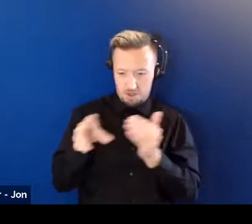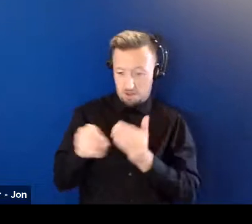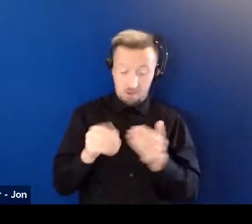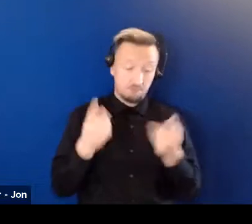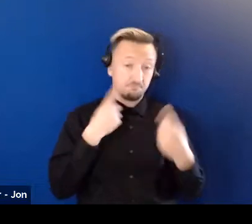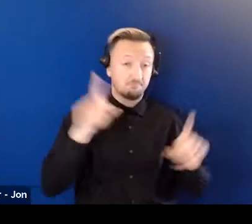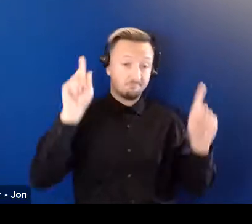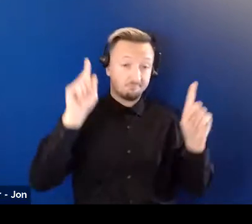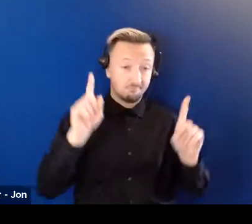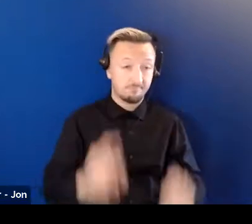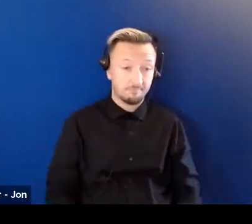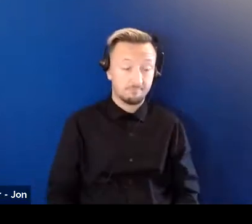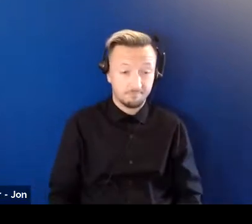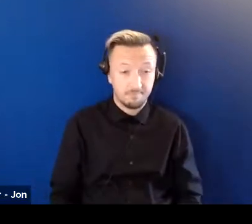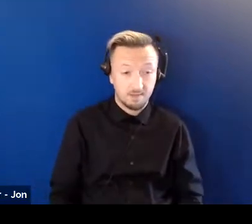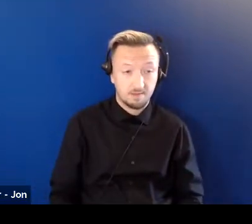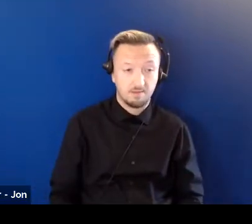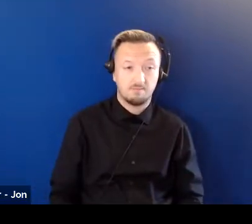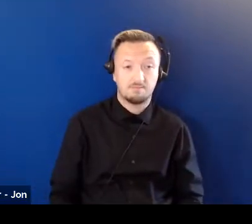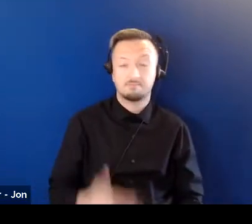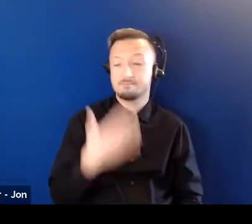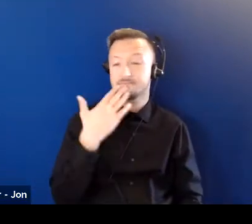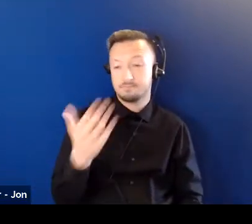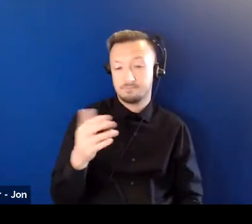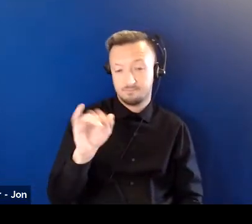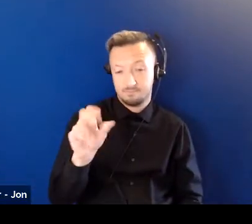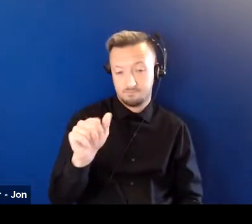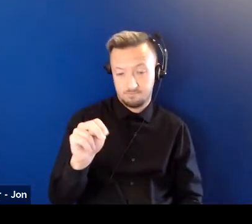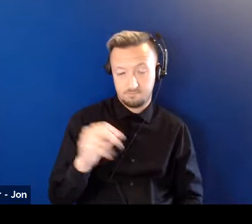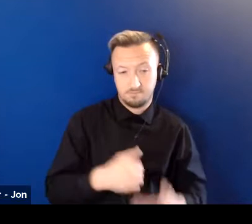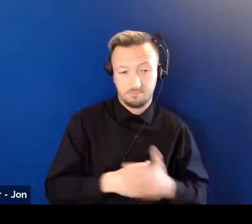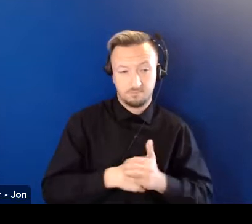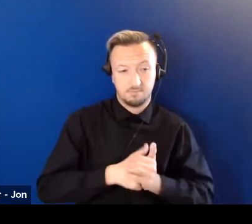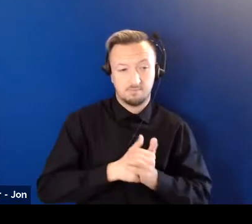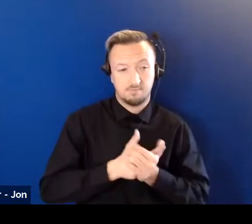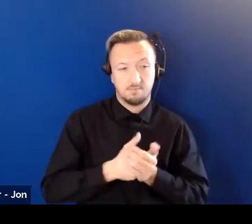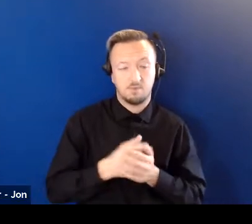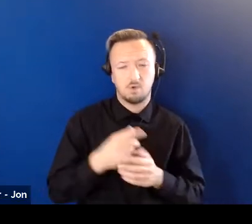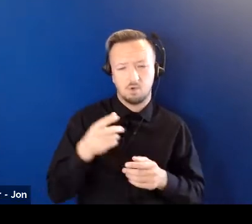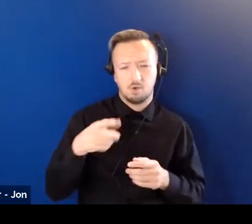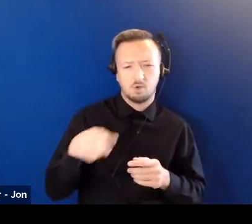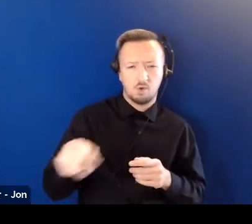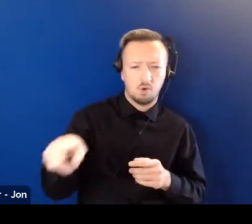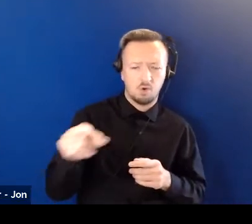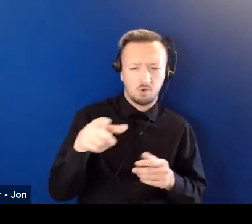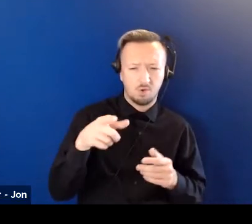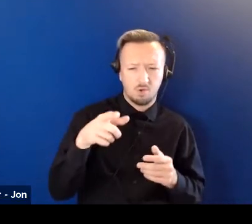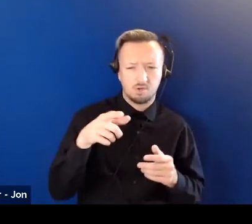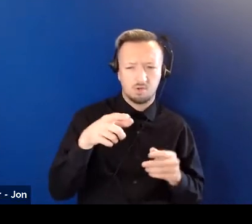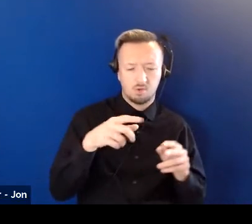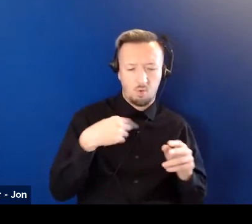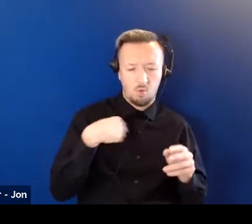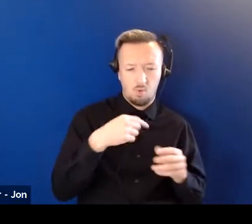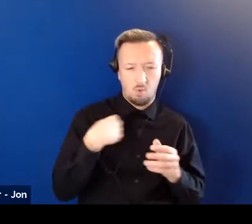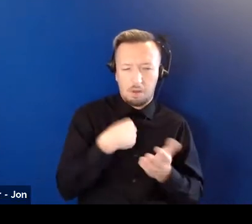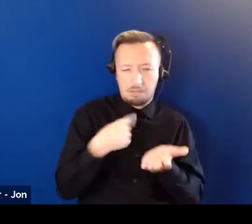same time. Great, thanks, Joan. And so you've heard us get into a little bit of the details about the research